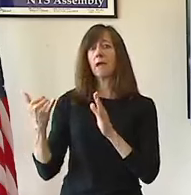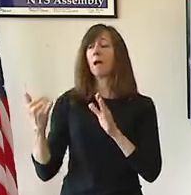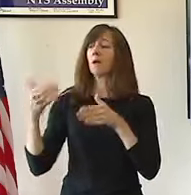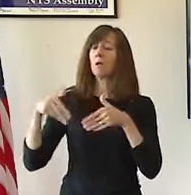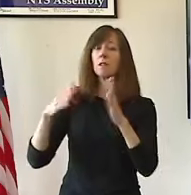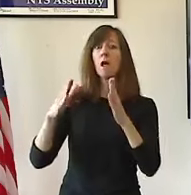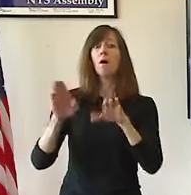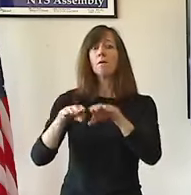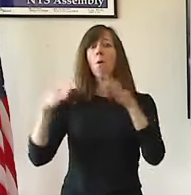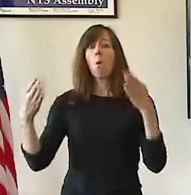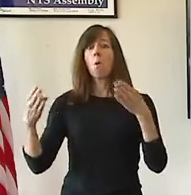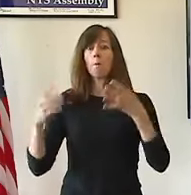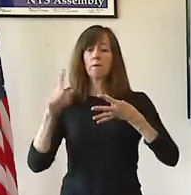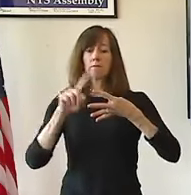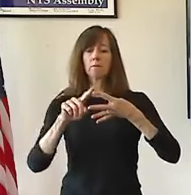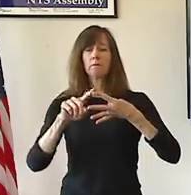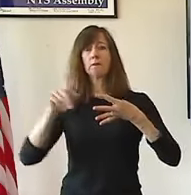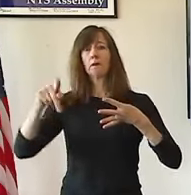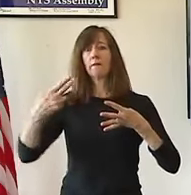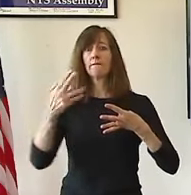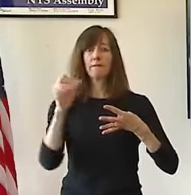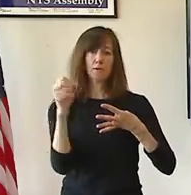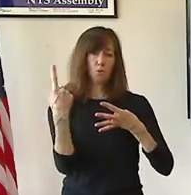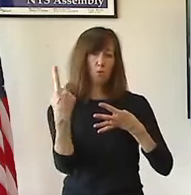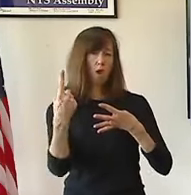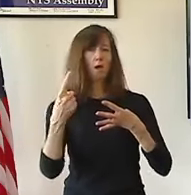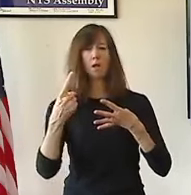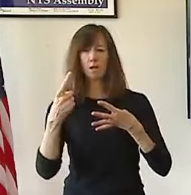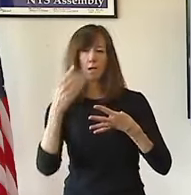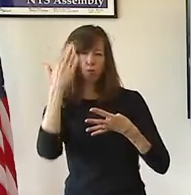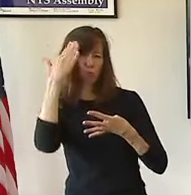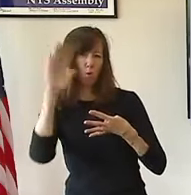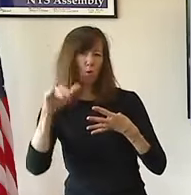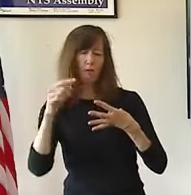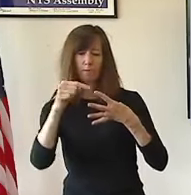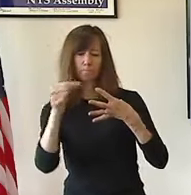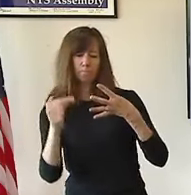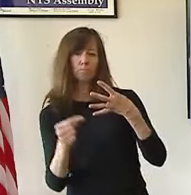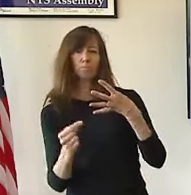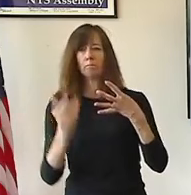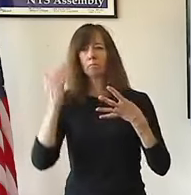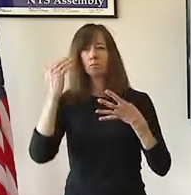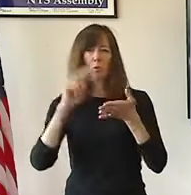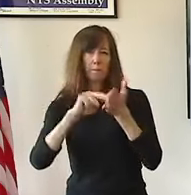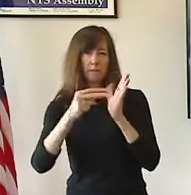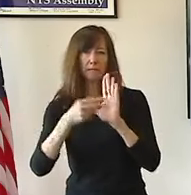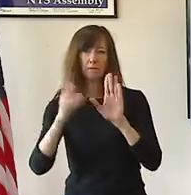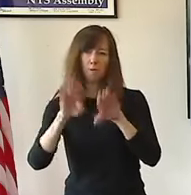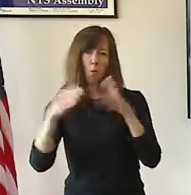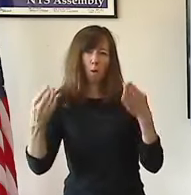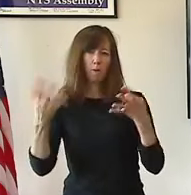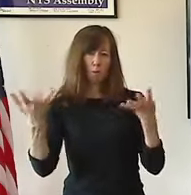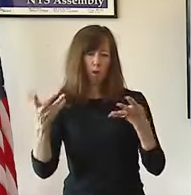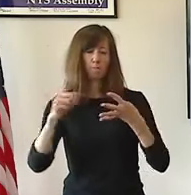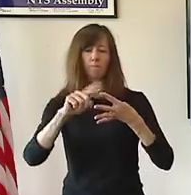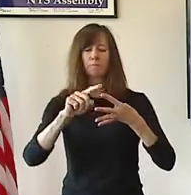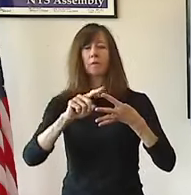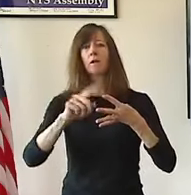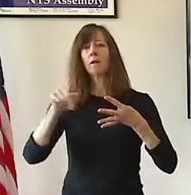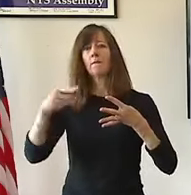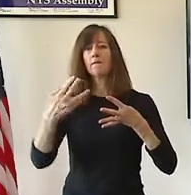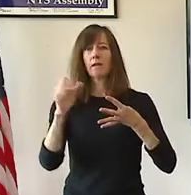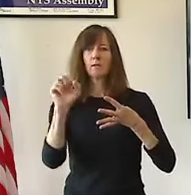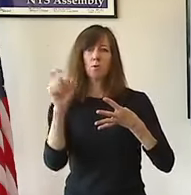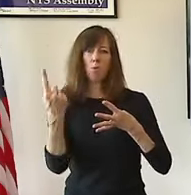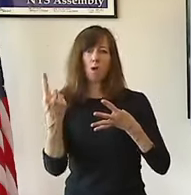business activities. You know basically what they are. Many people having gone back to work that fall within